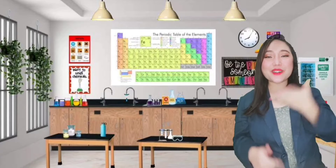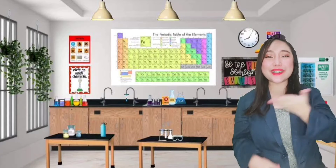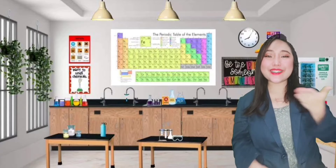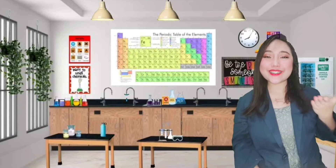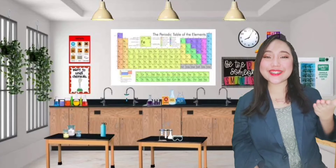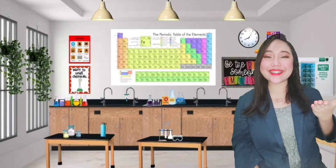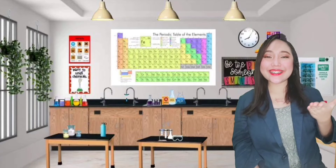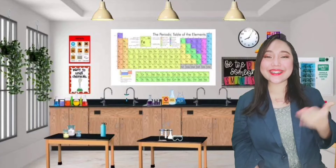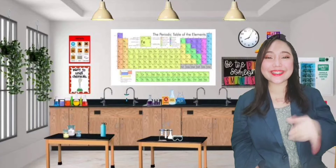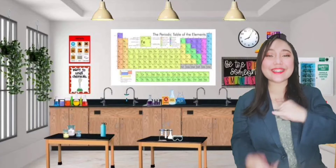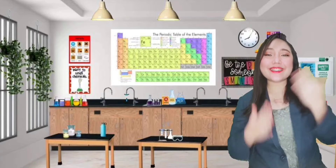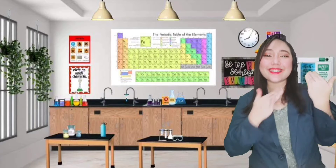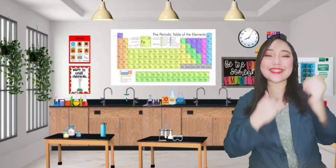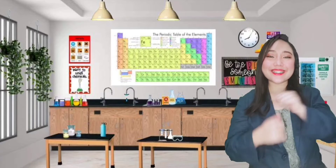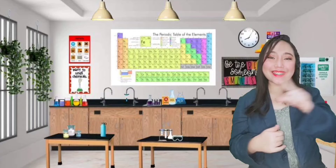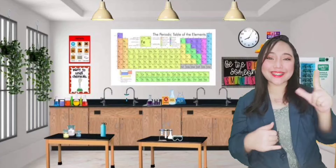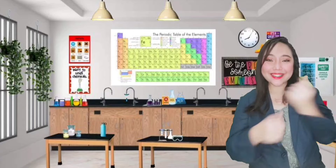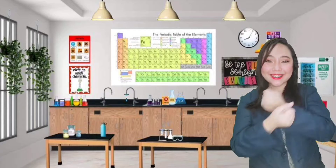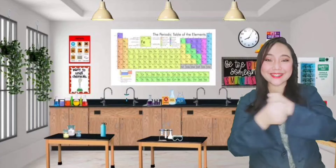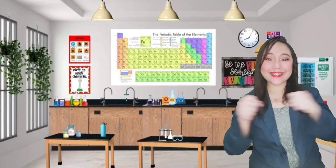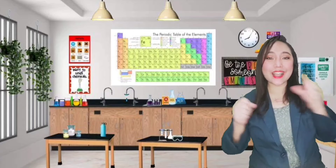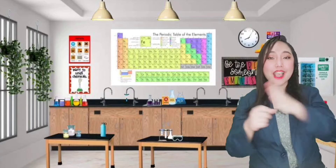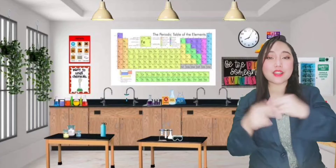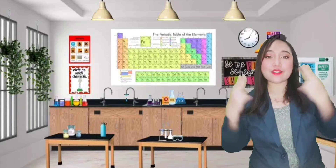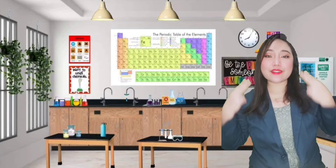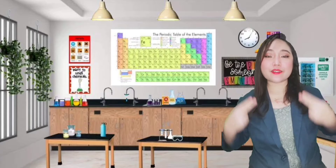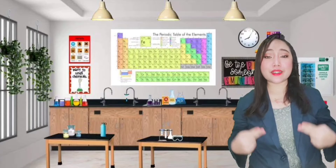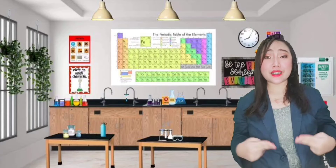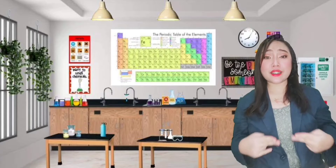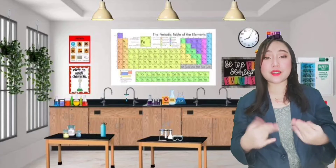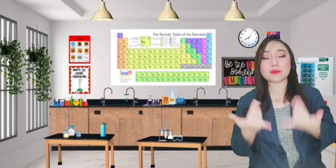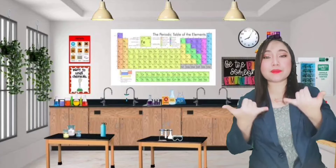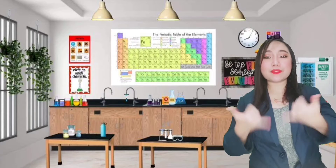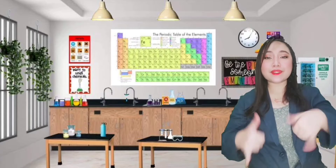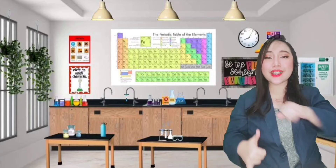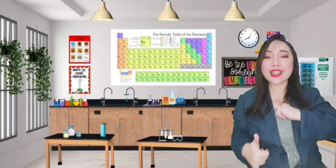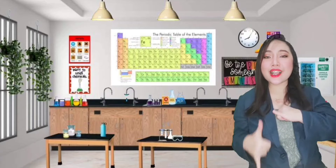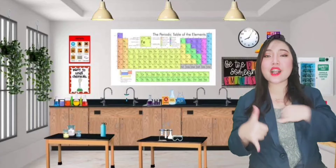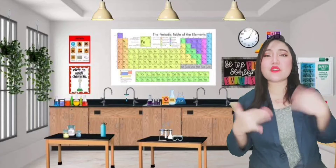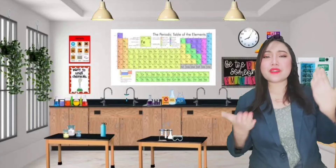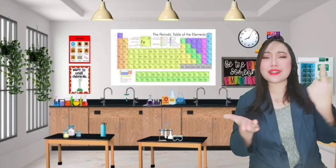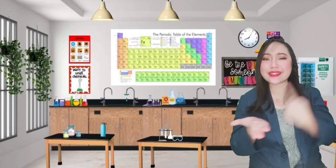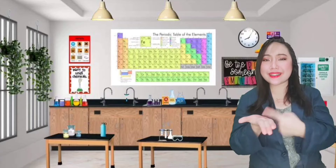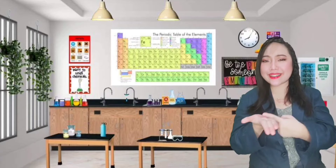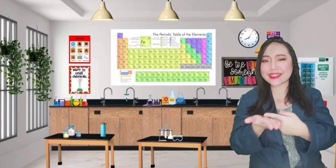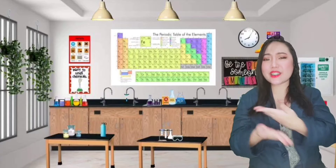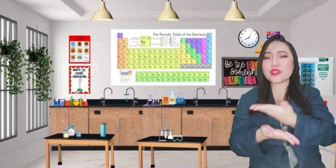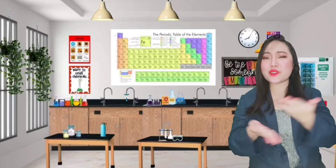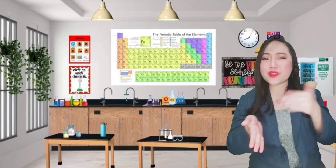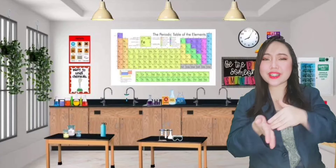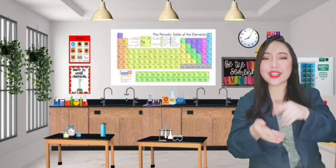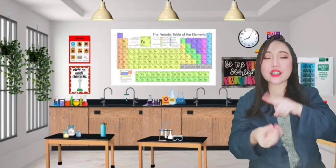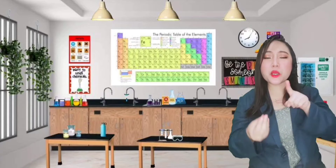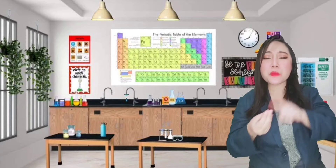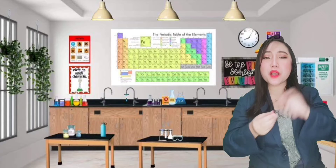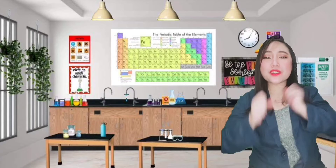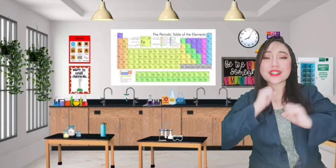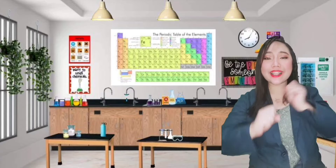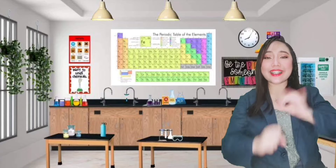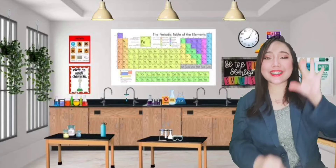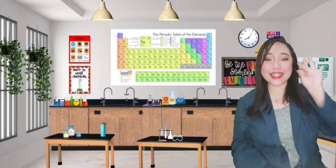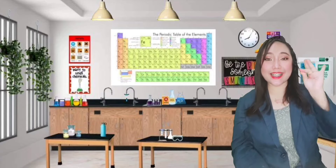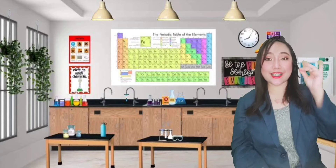Hello everyone, how are you? I hope that you are all safe and healthy. I will be discussing